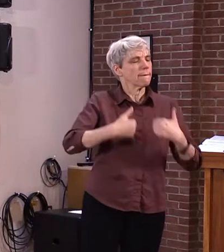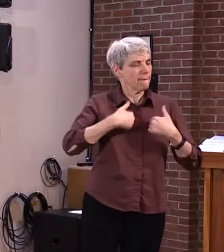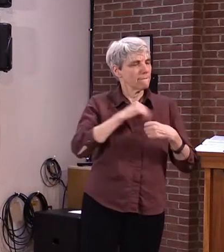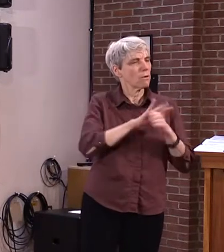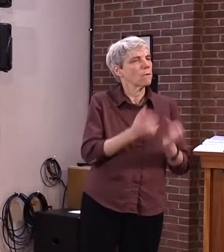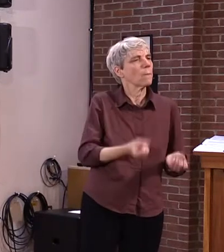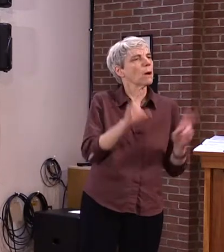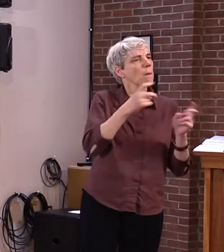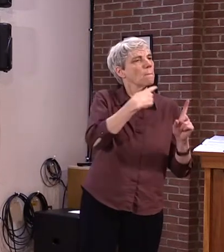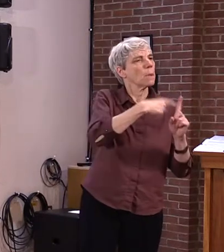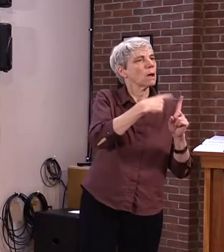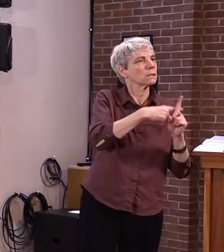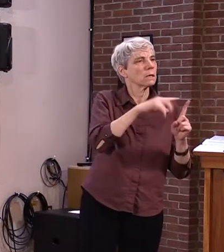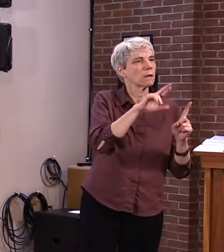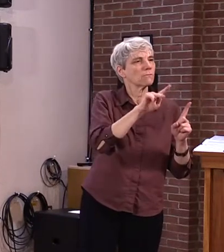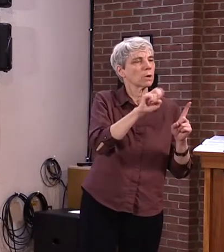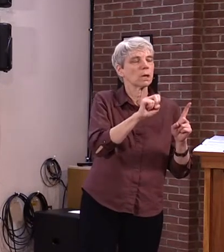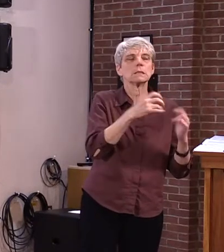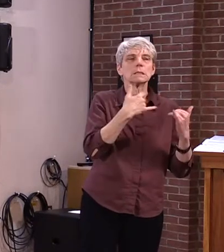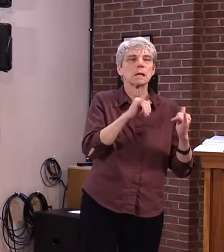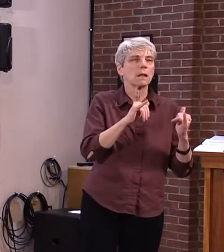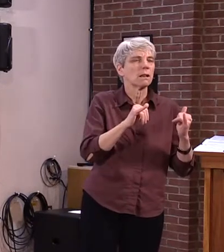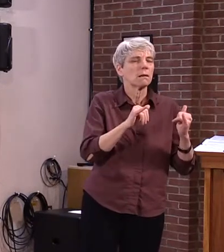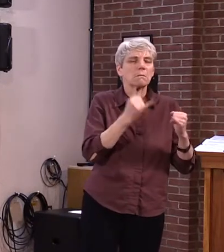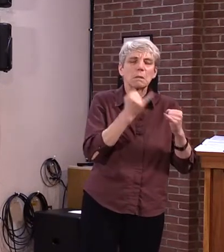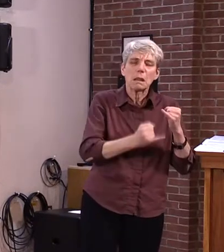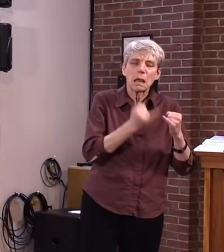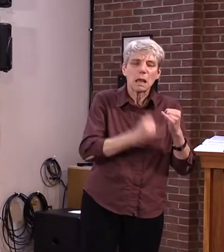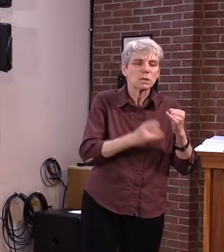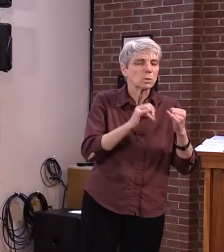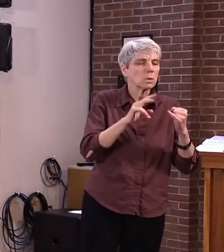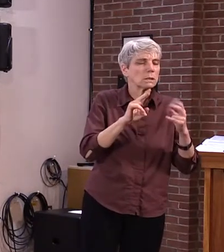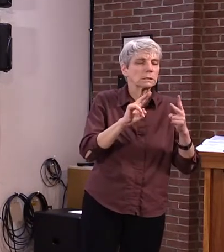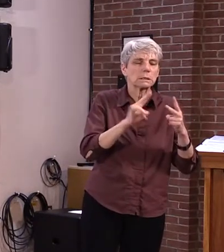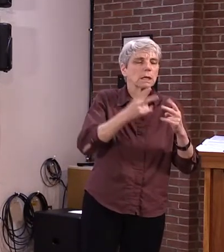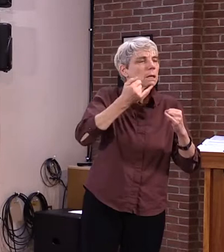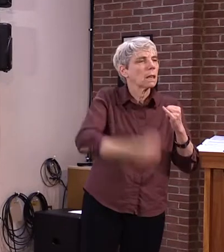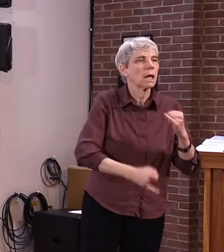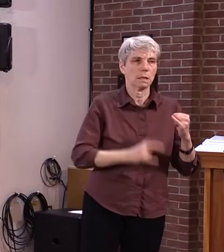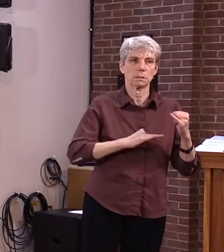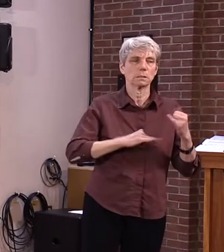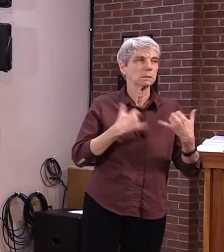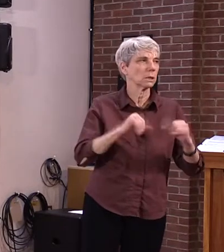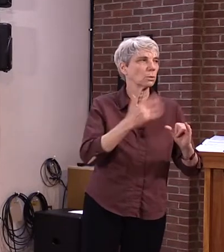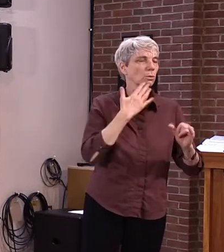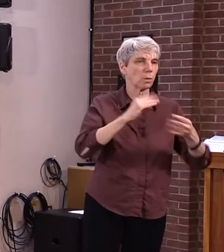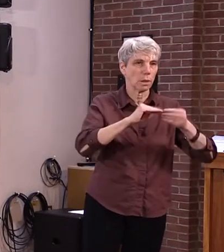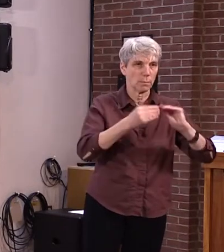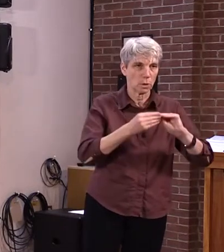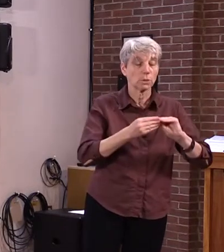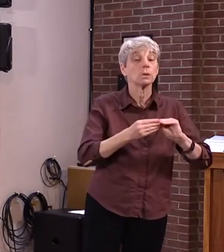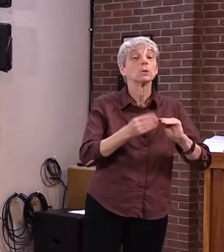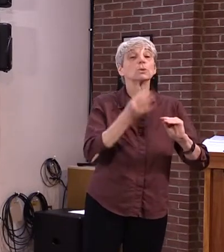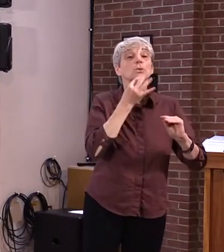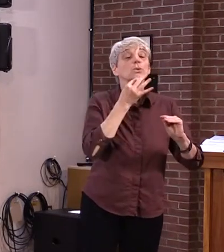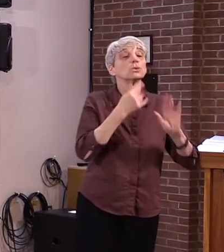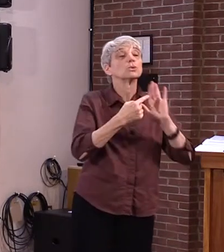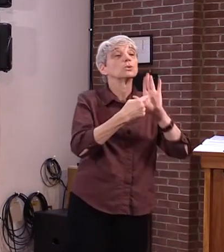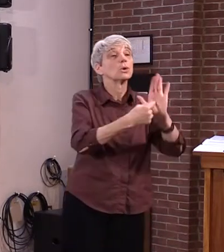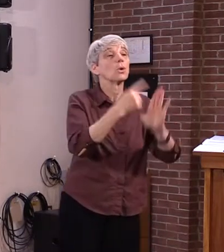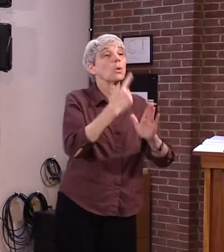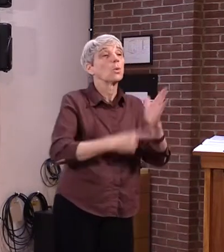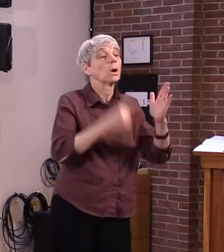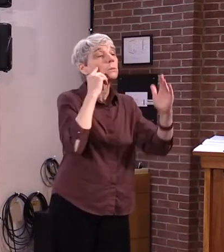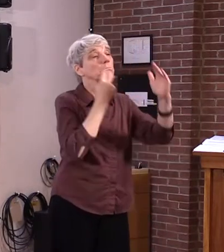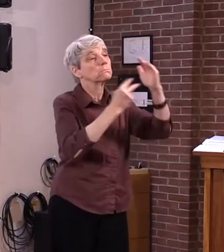numbers still look very strong, and as you'll see from our forecast in a minute, we still are anticipating rather